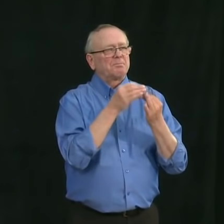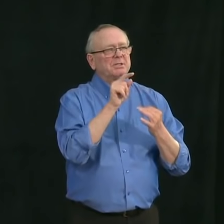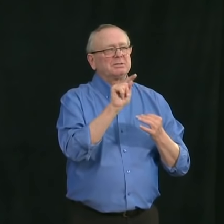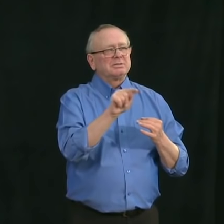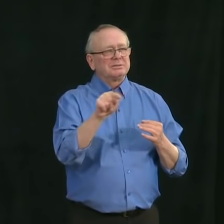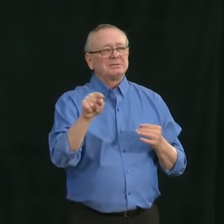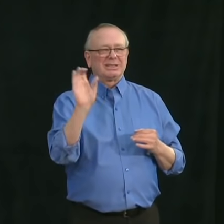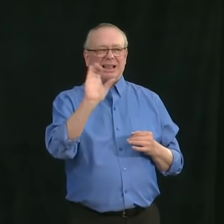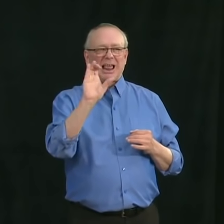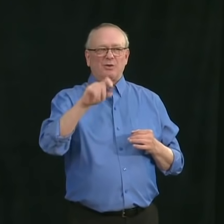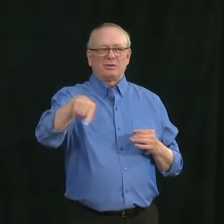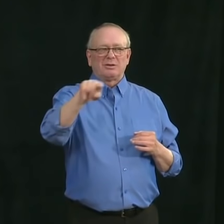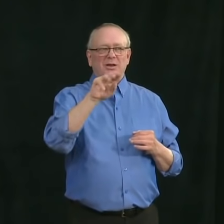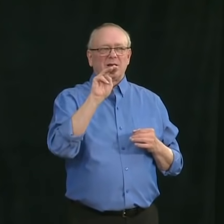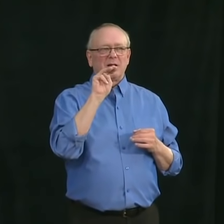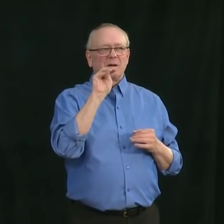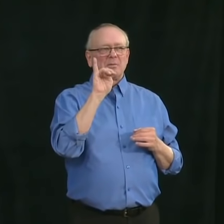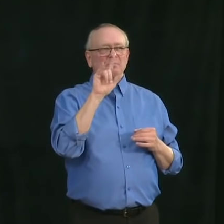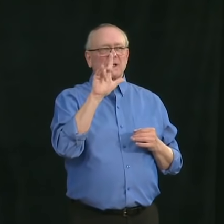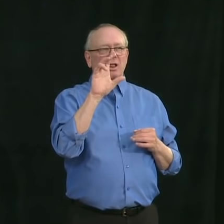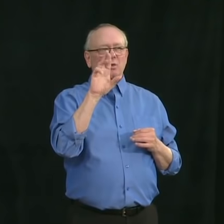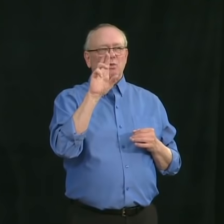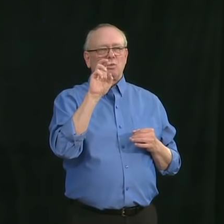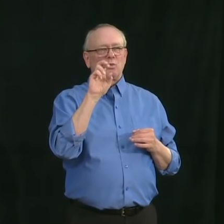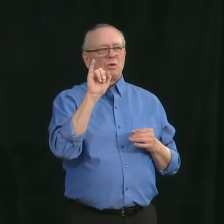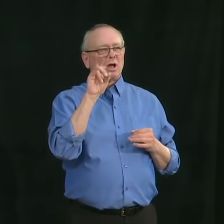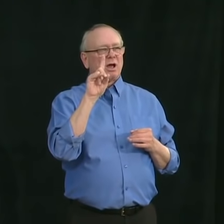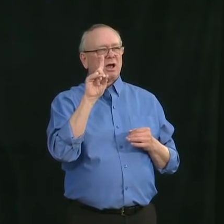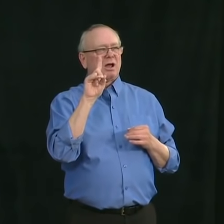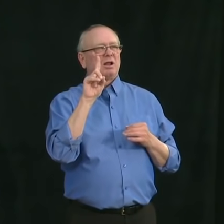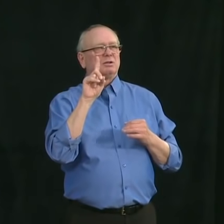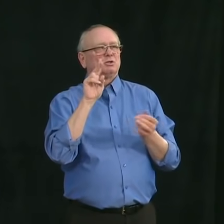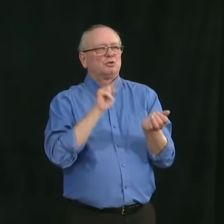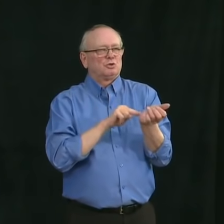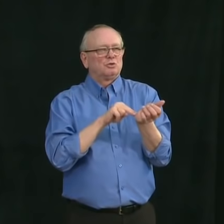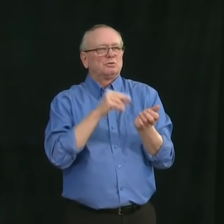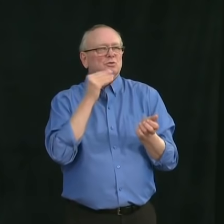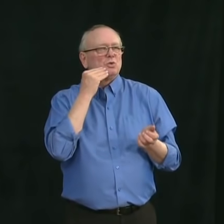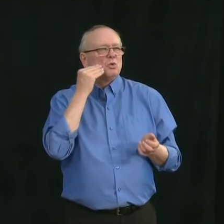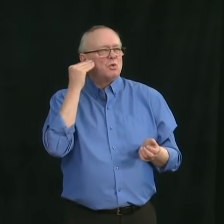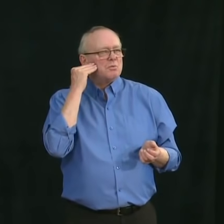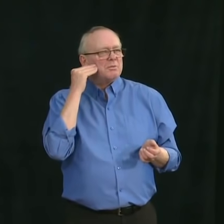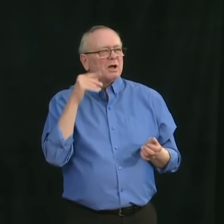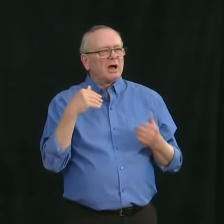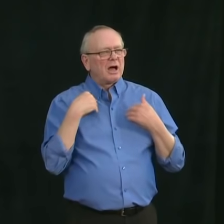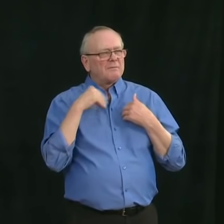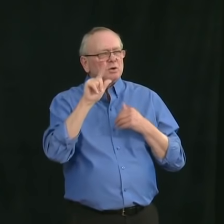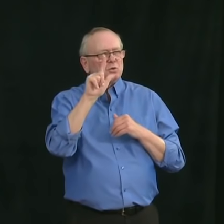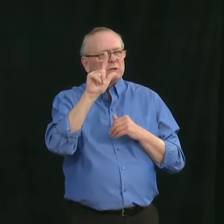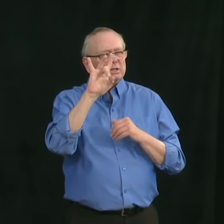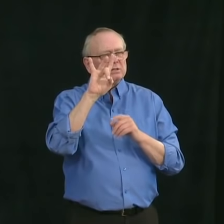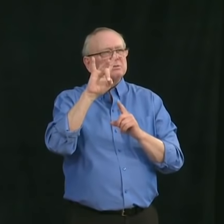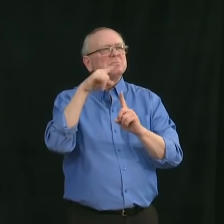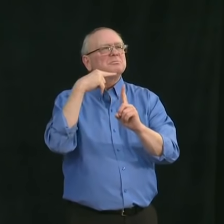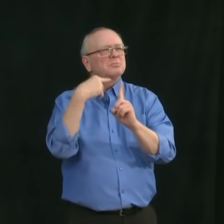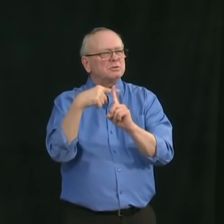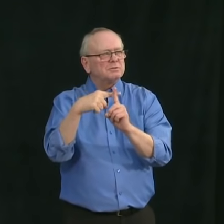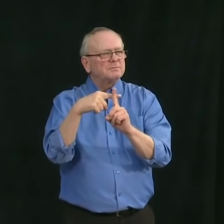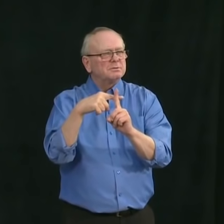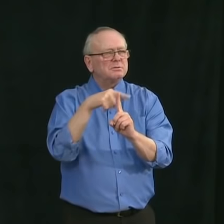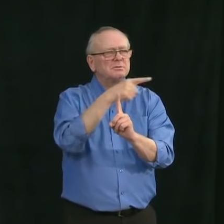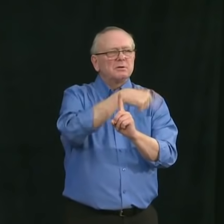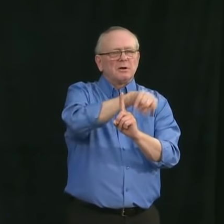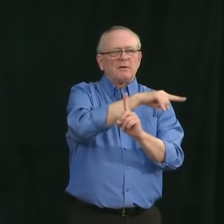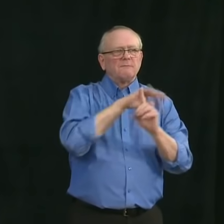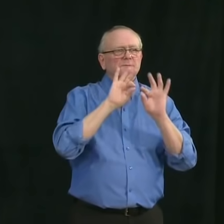there are 28 confirmed cases of COVID-19. Family members are telling us that the conditions have become extremely concerning,